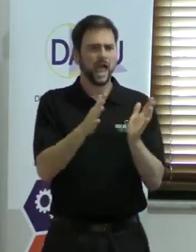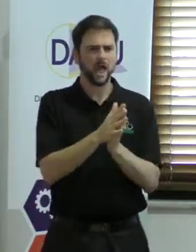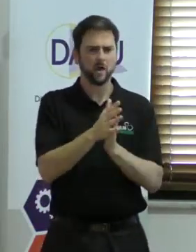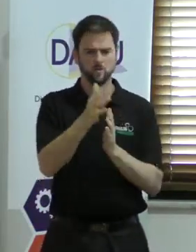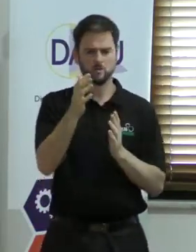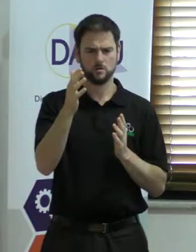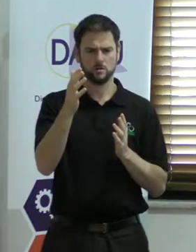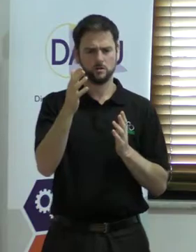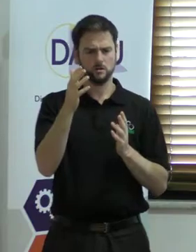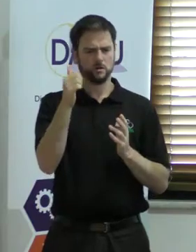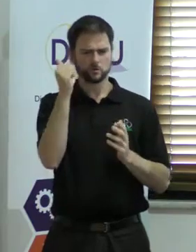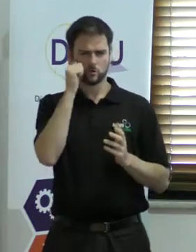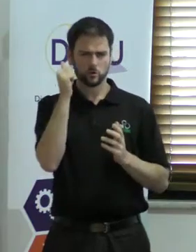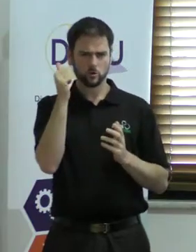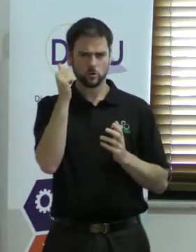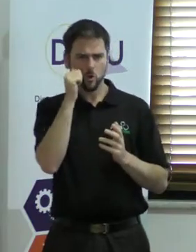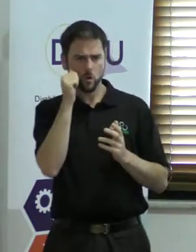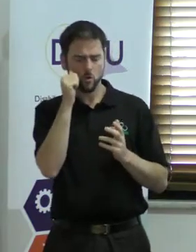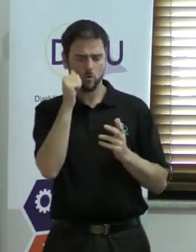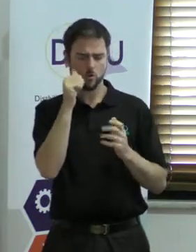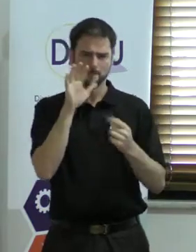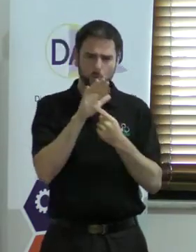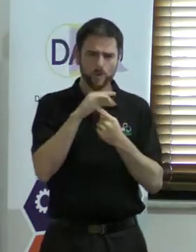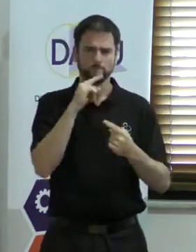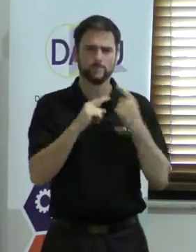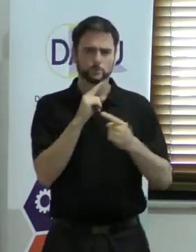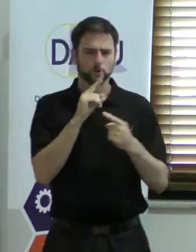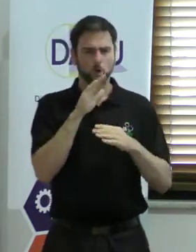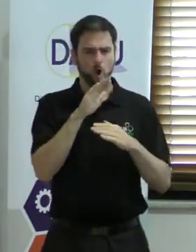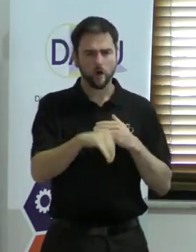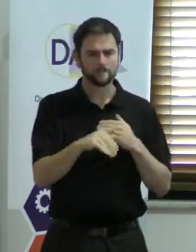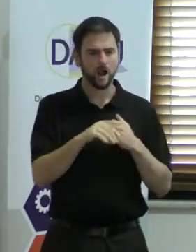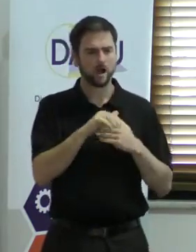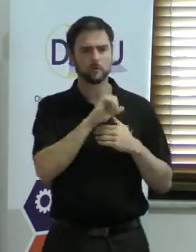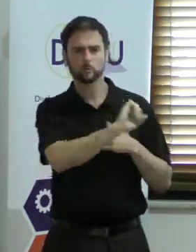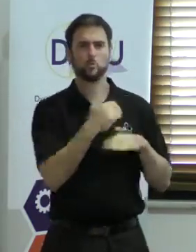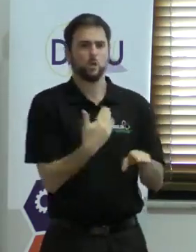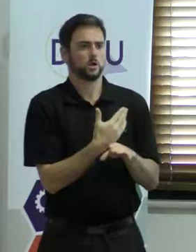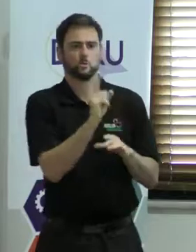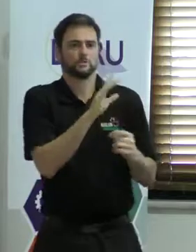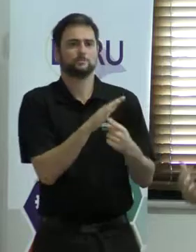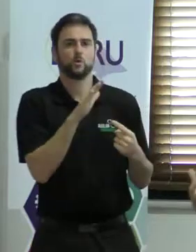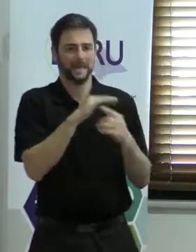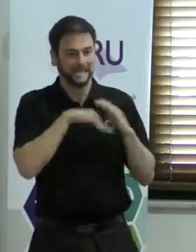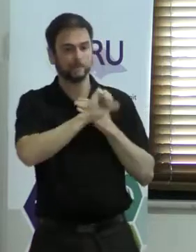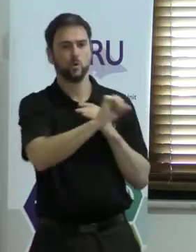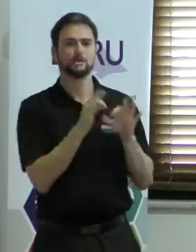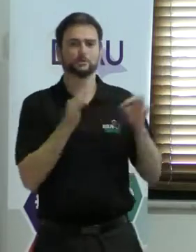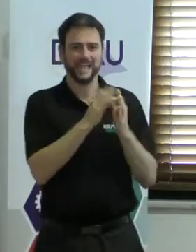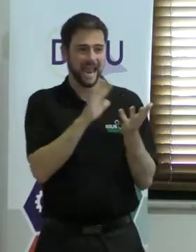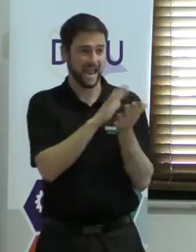capture a useful measure of the work that you're doing, even if it is